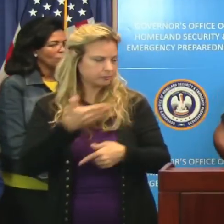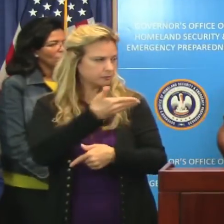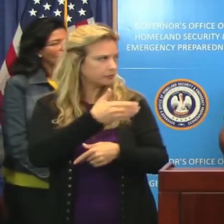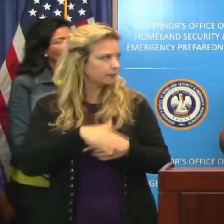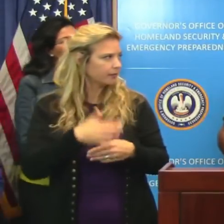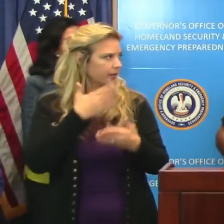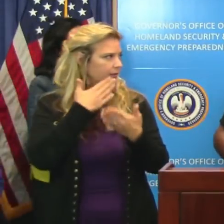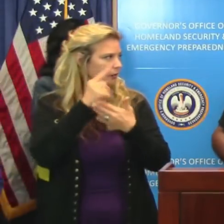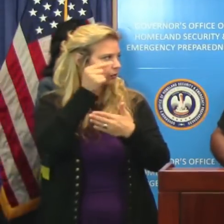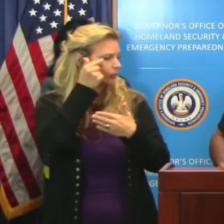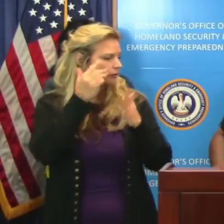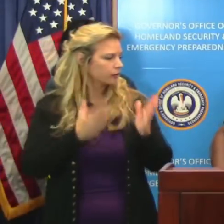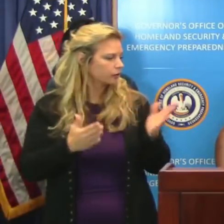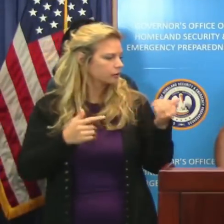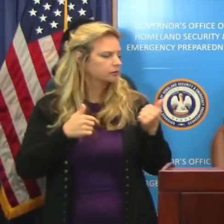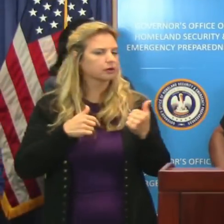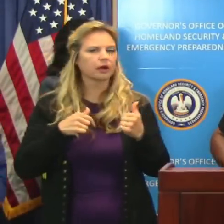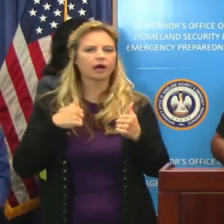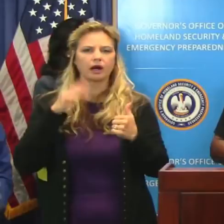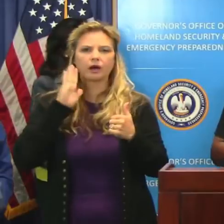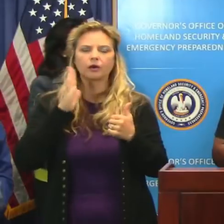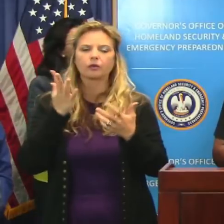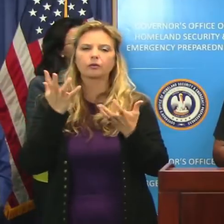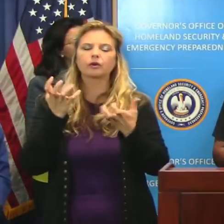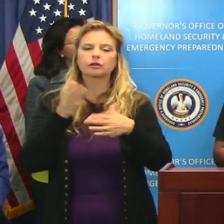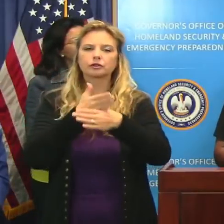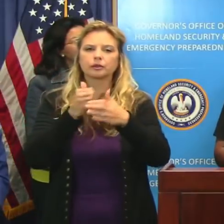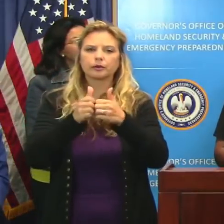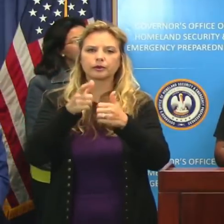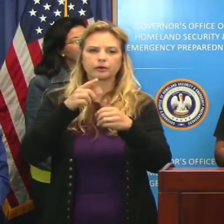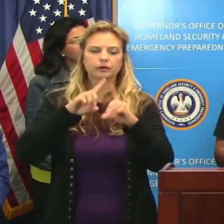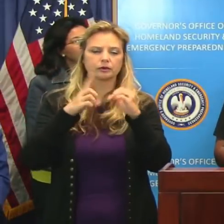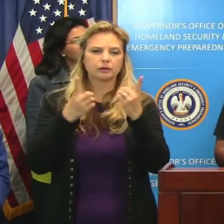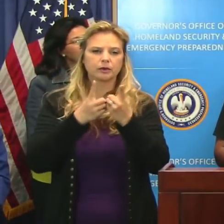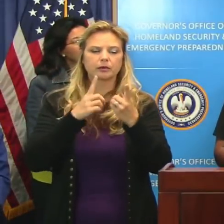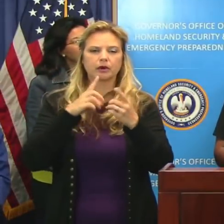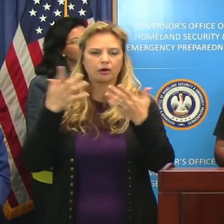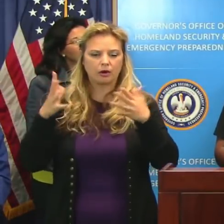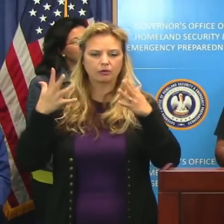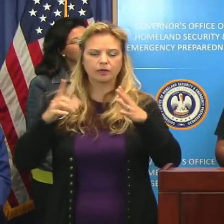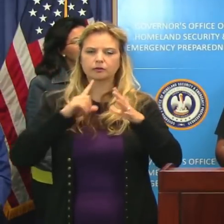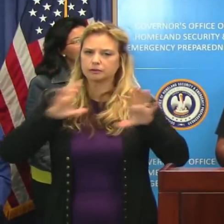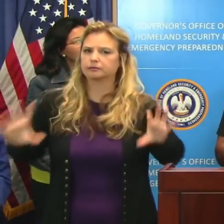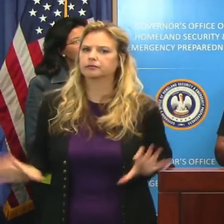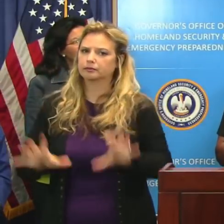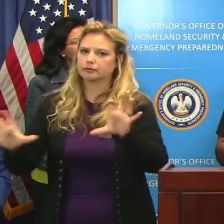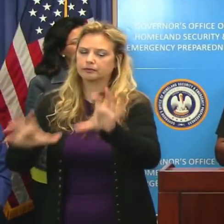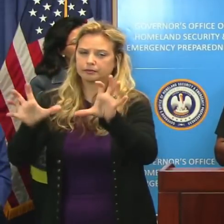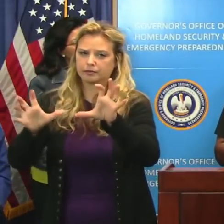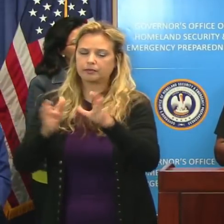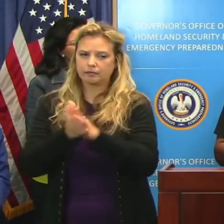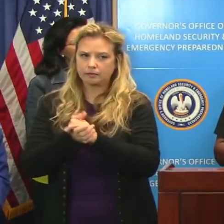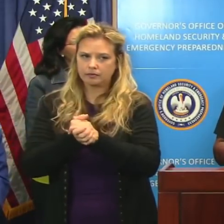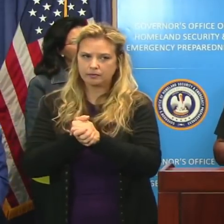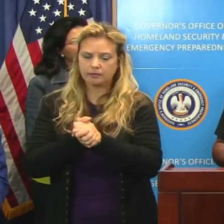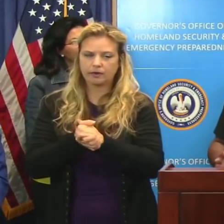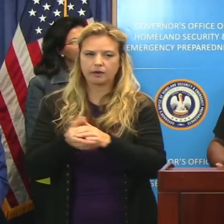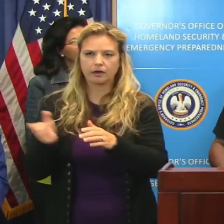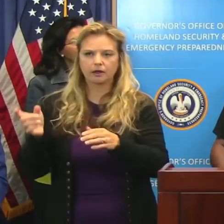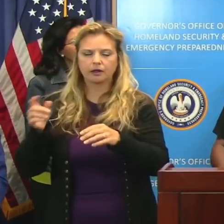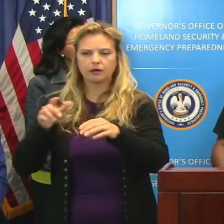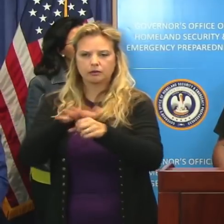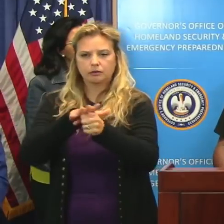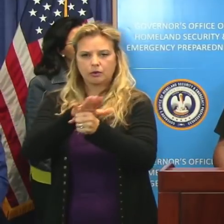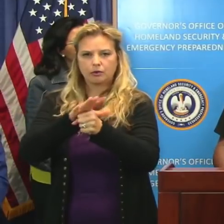Thank you, Governor. What I'd like to share with you is that the department has been responsive already in terms of requests that we've received from local